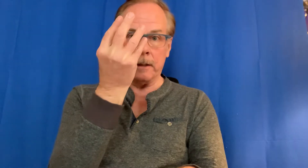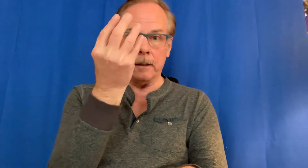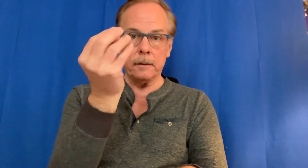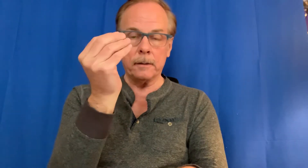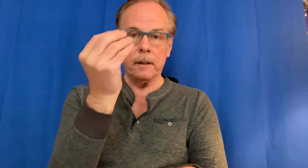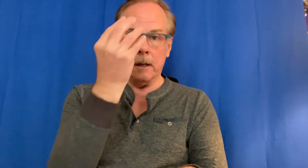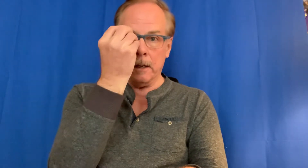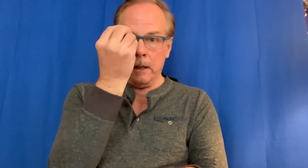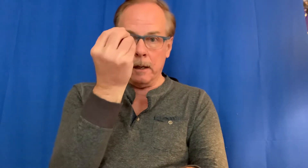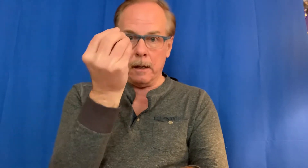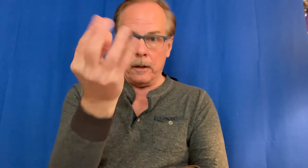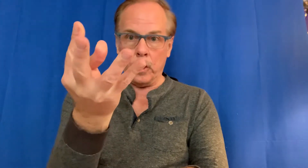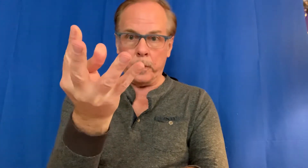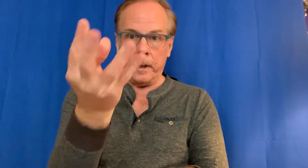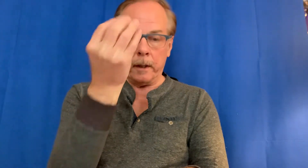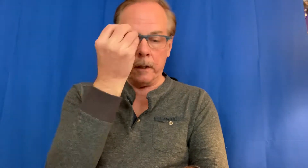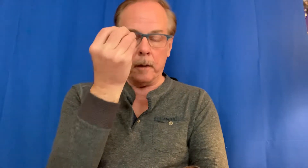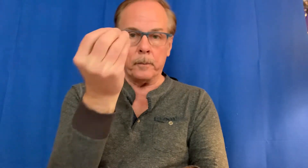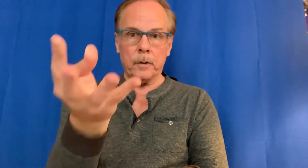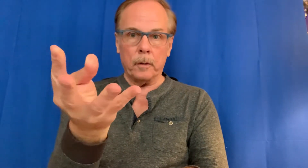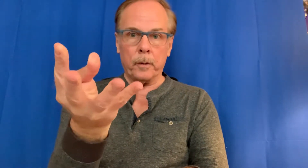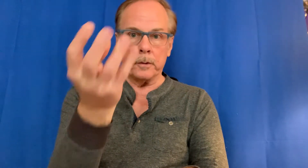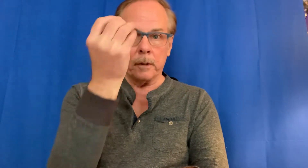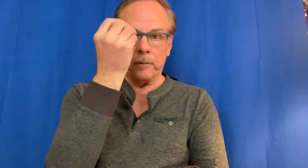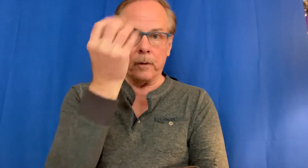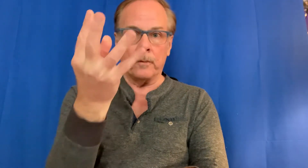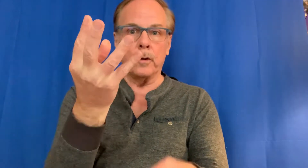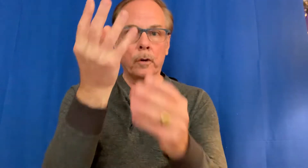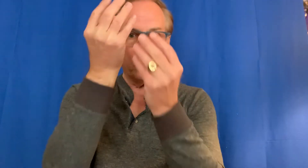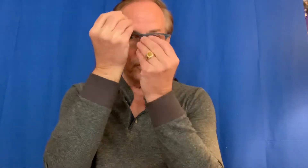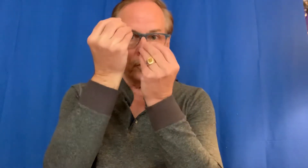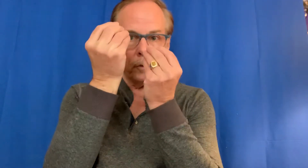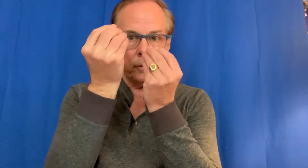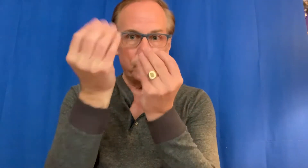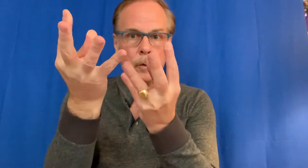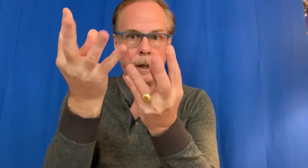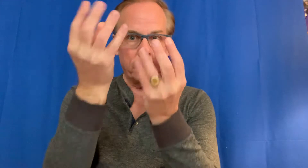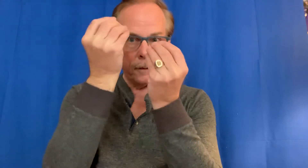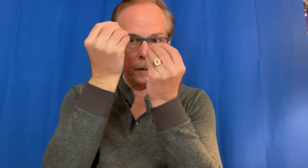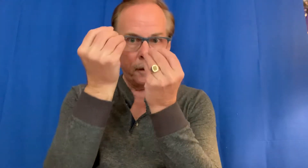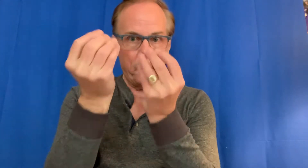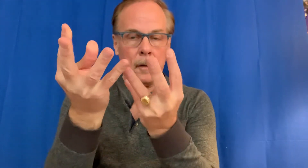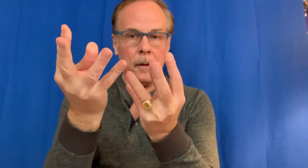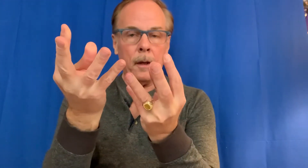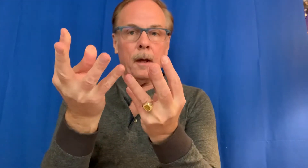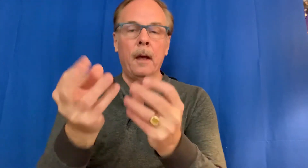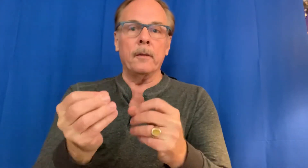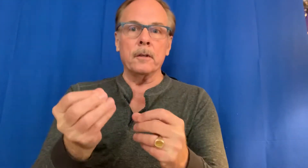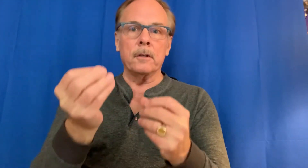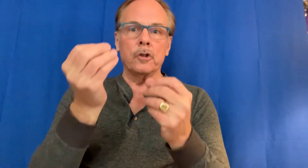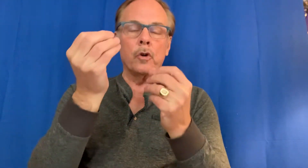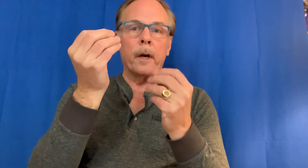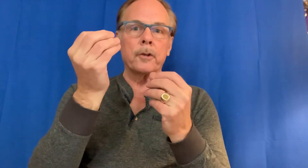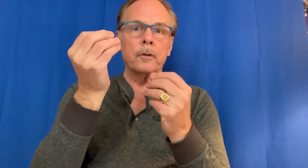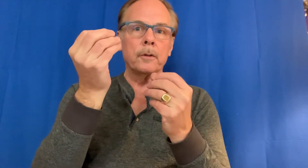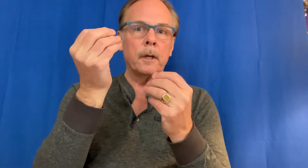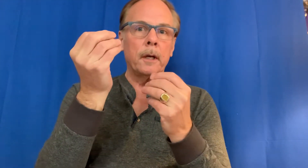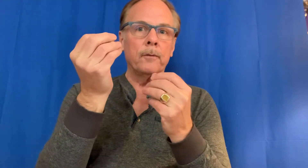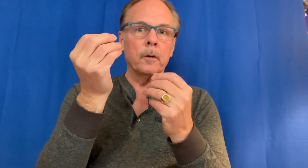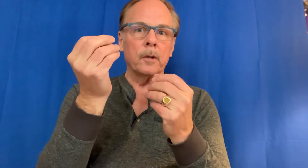this and opening it up to the person in front of you. You can also use two hands. And this is a directional sign, verb